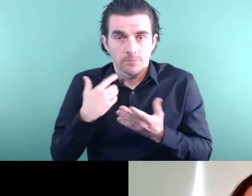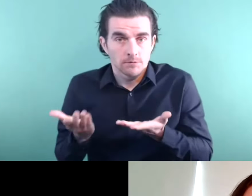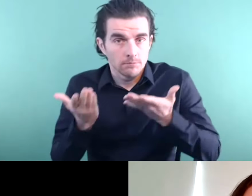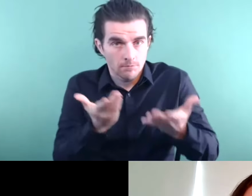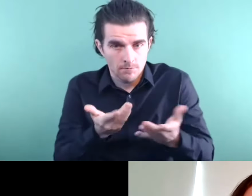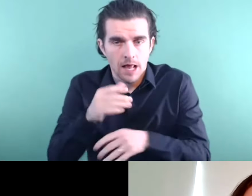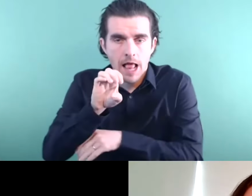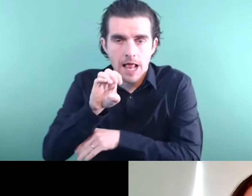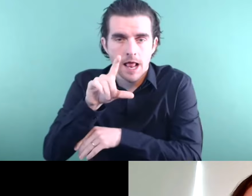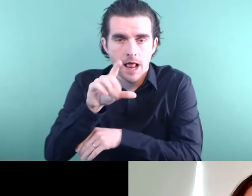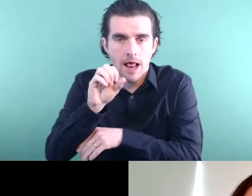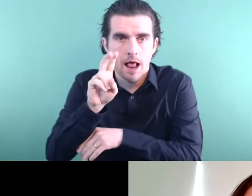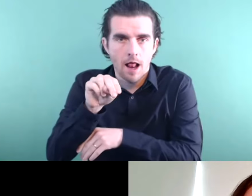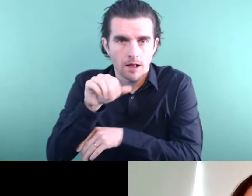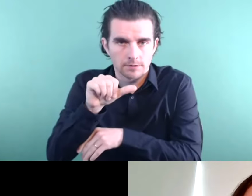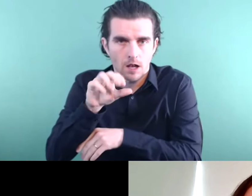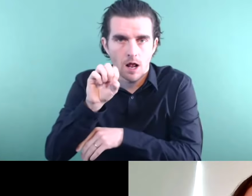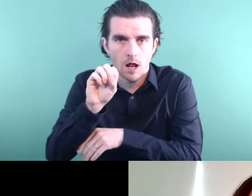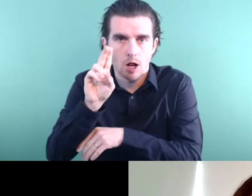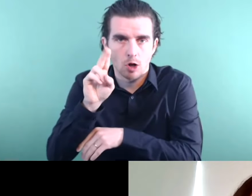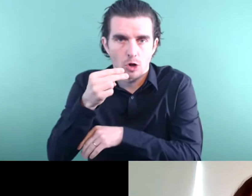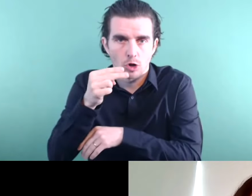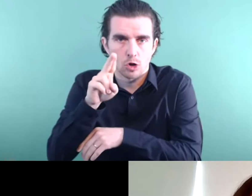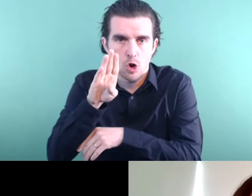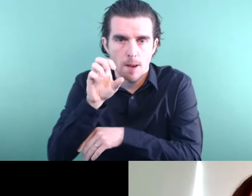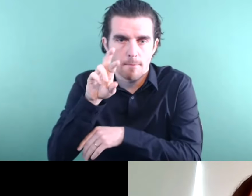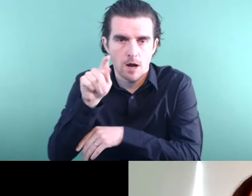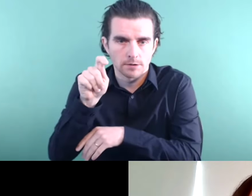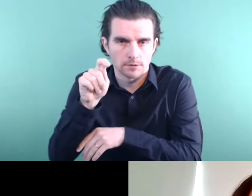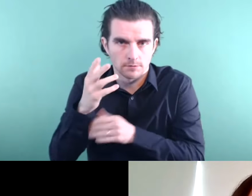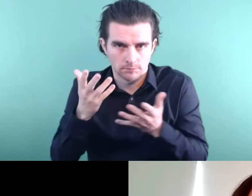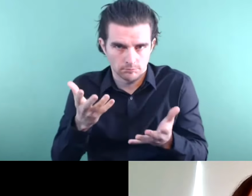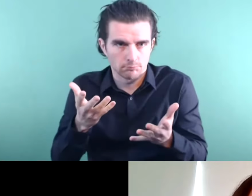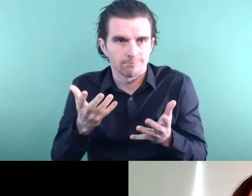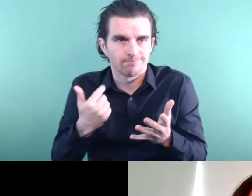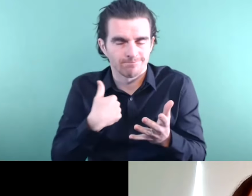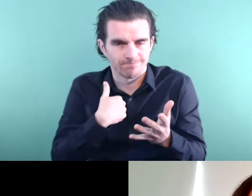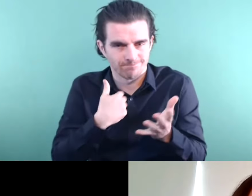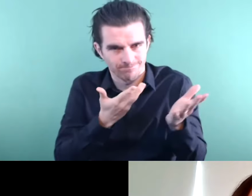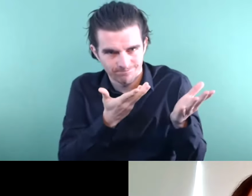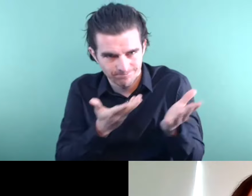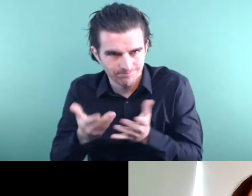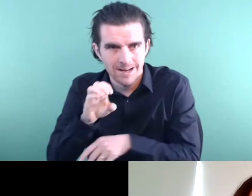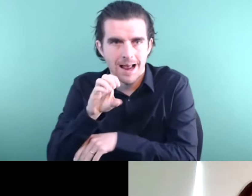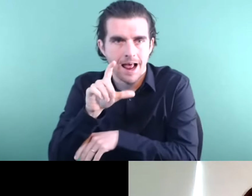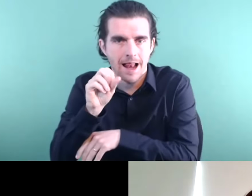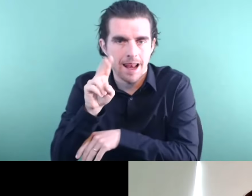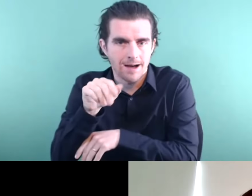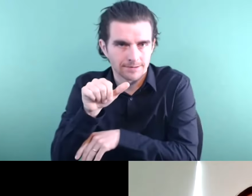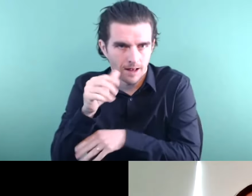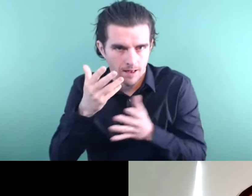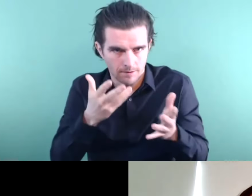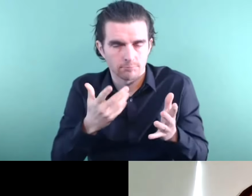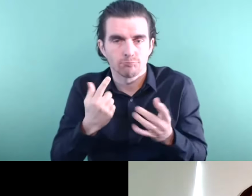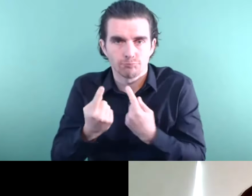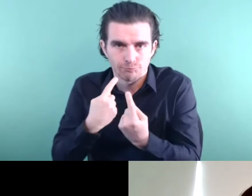in exchanging evidence for some time. So Elena is Policy Officer at the Disability